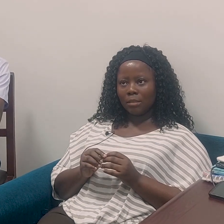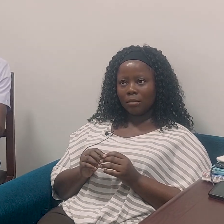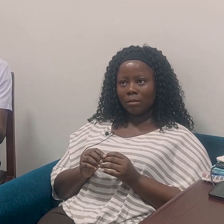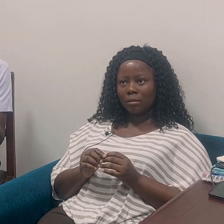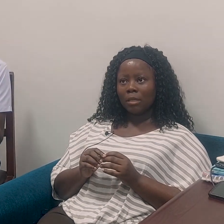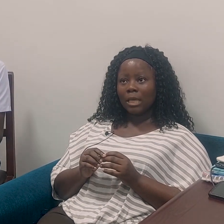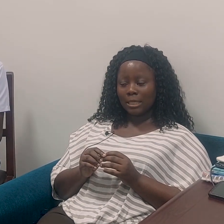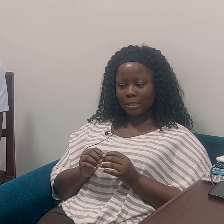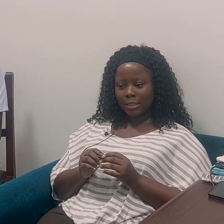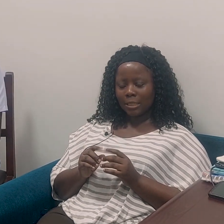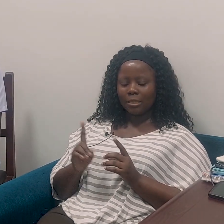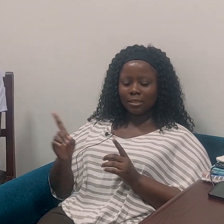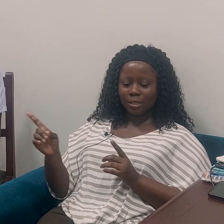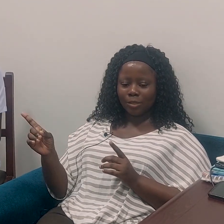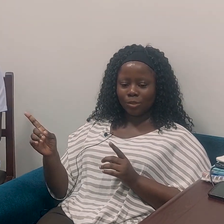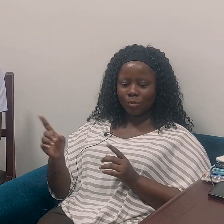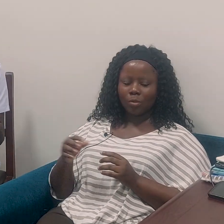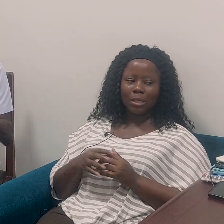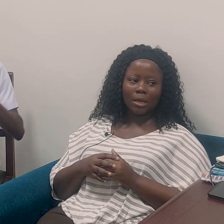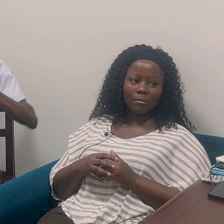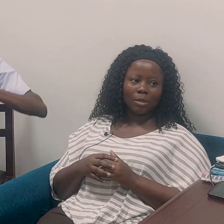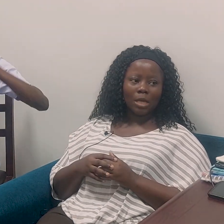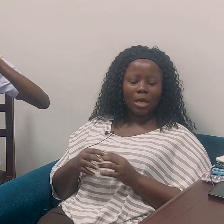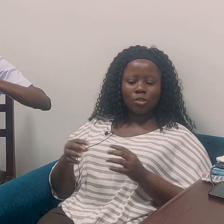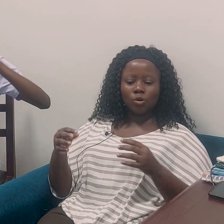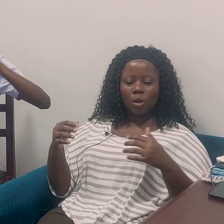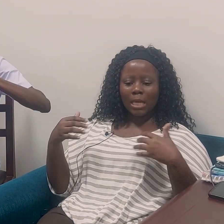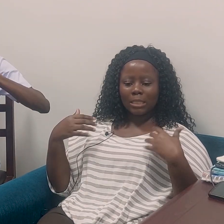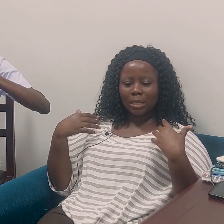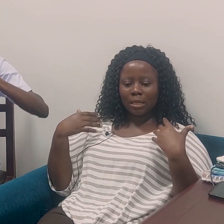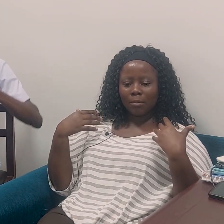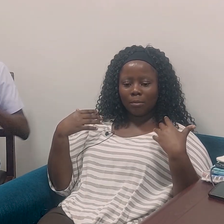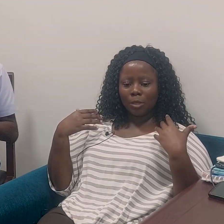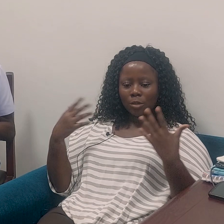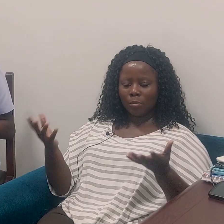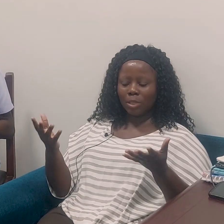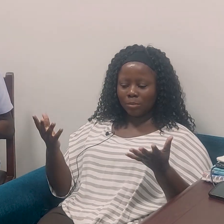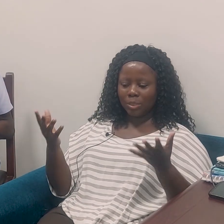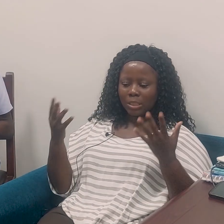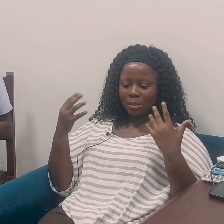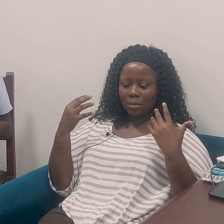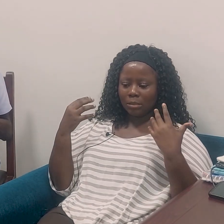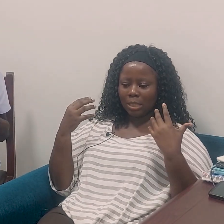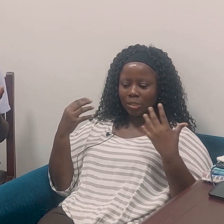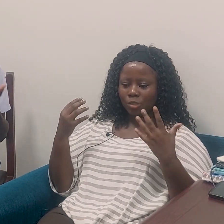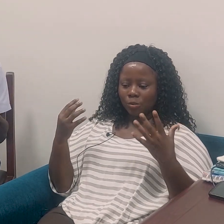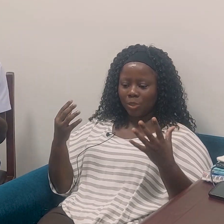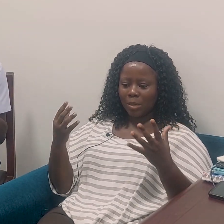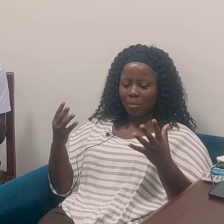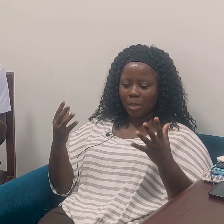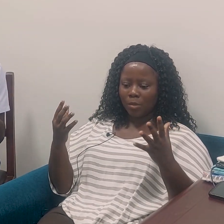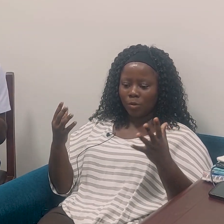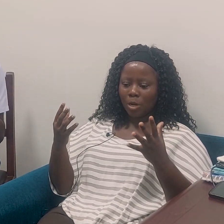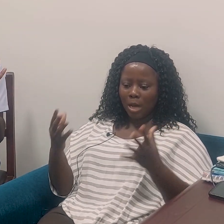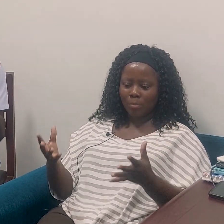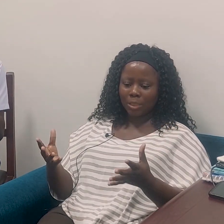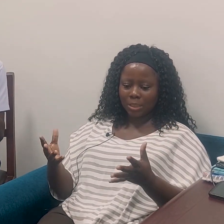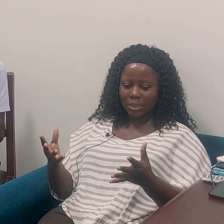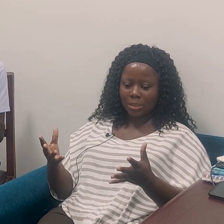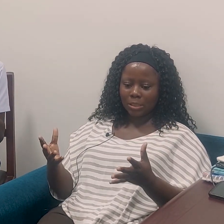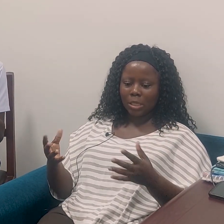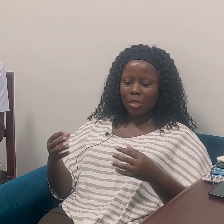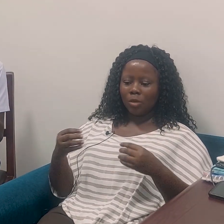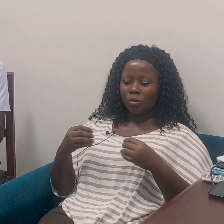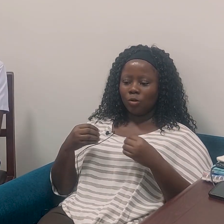then exercise. Thank you. Yeah. And so as a human being, that should be a normal